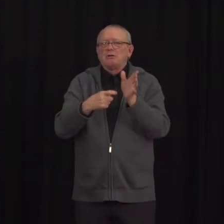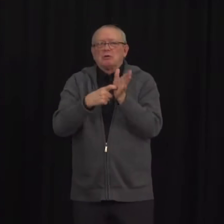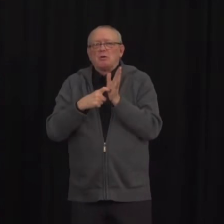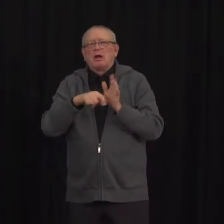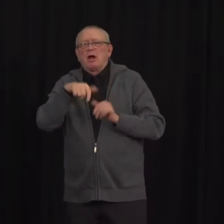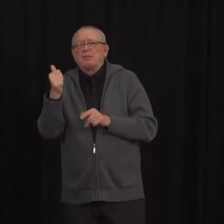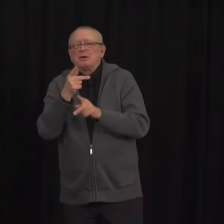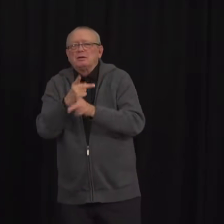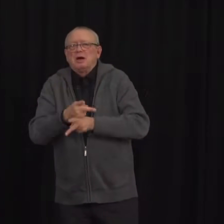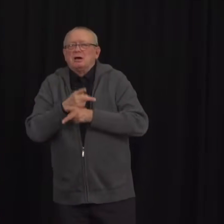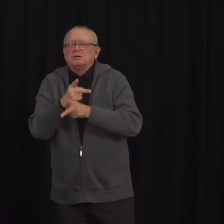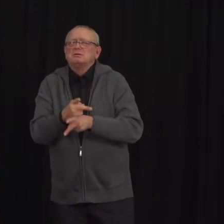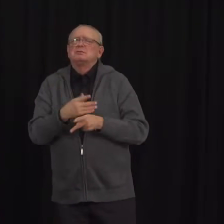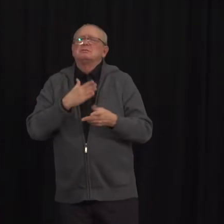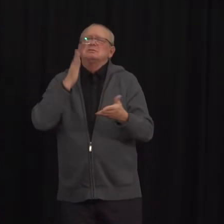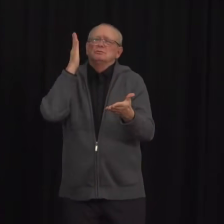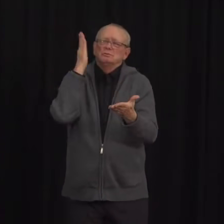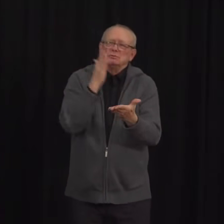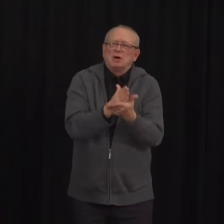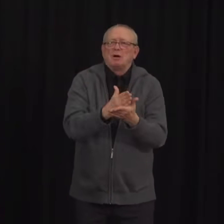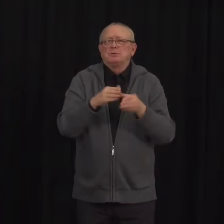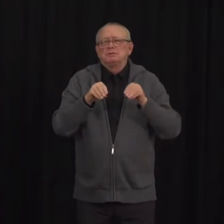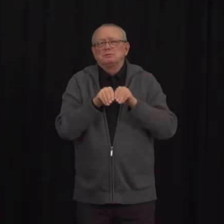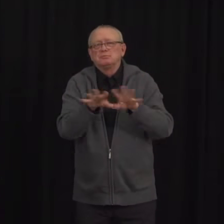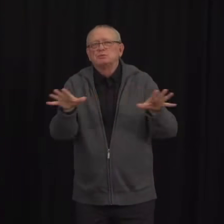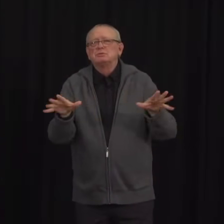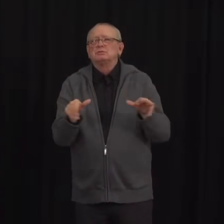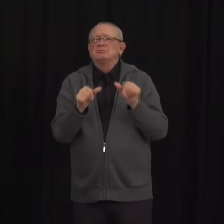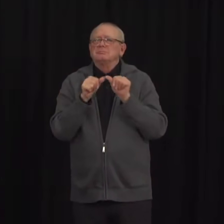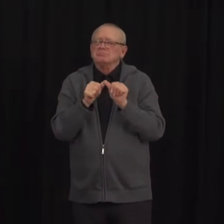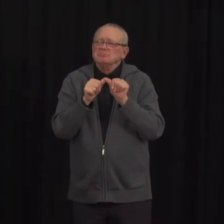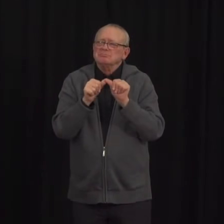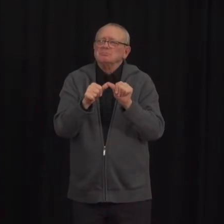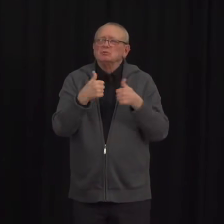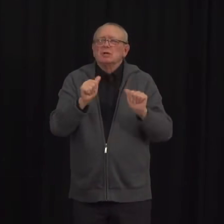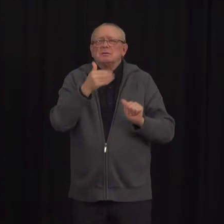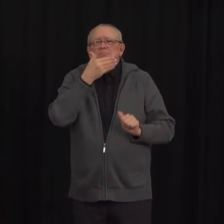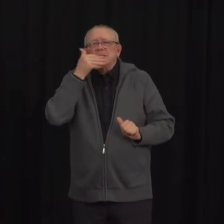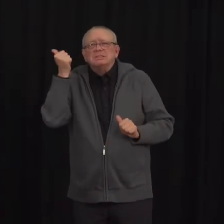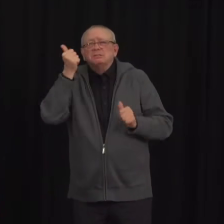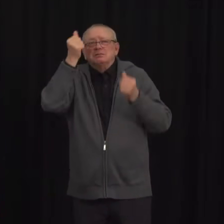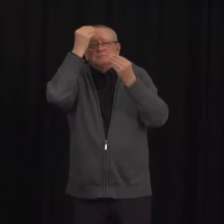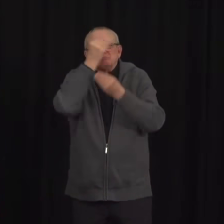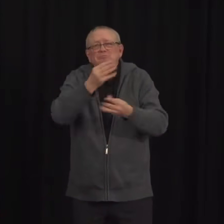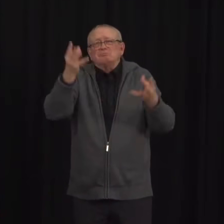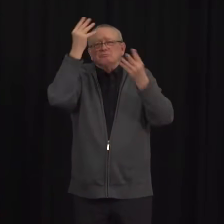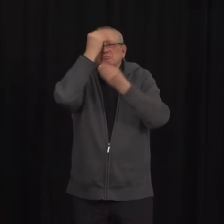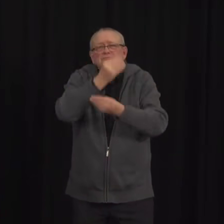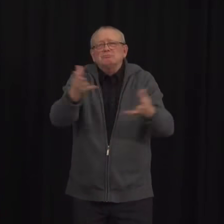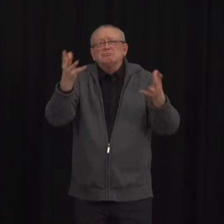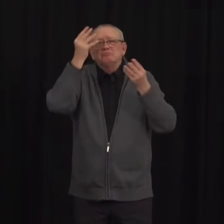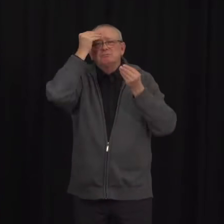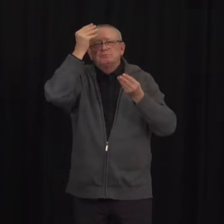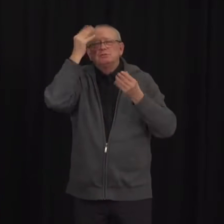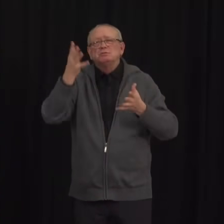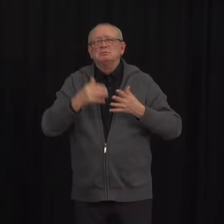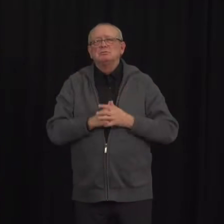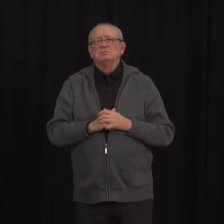the spread. And I will continue to do my best to provide information, to provide the